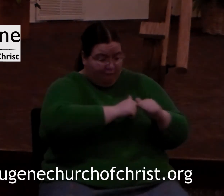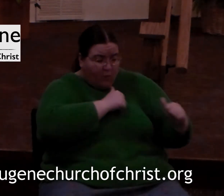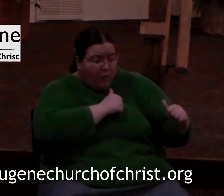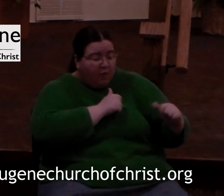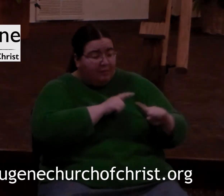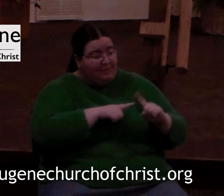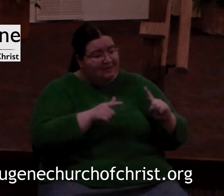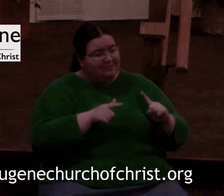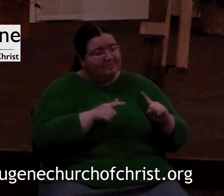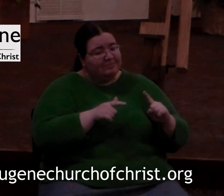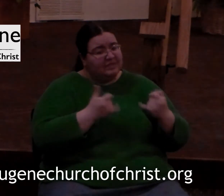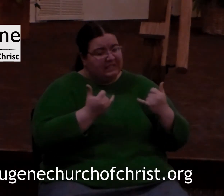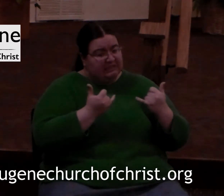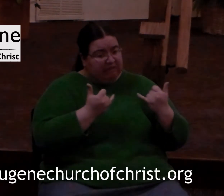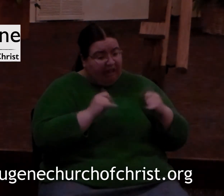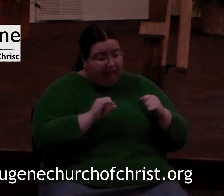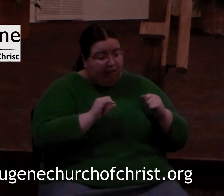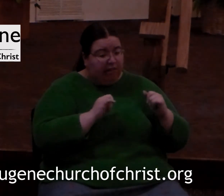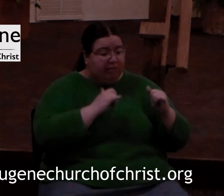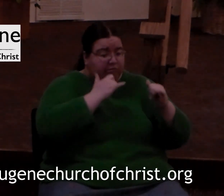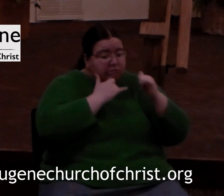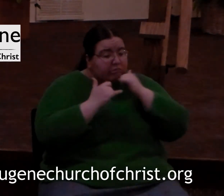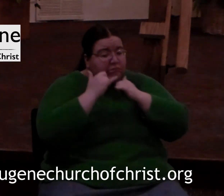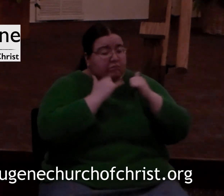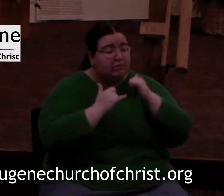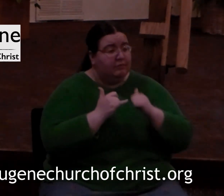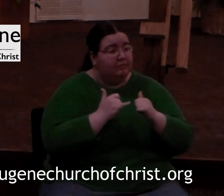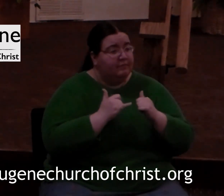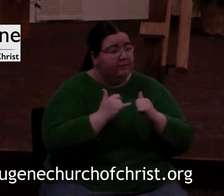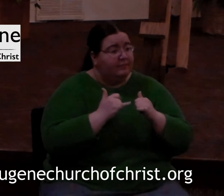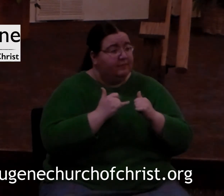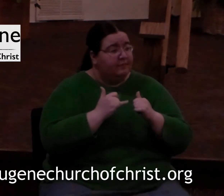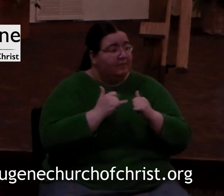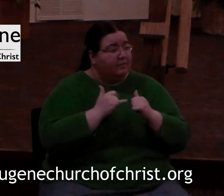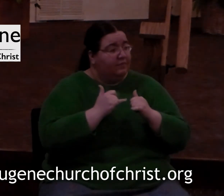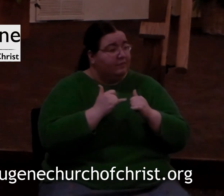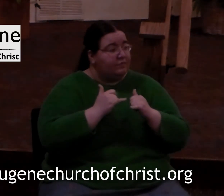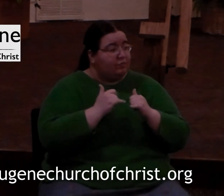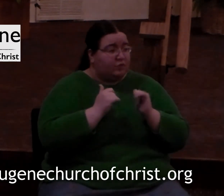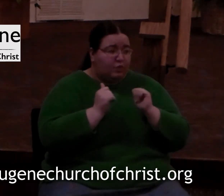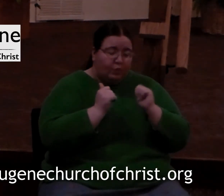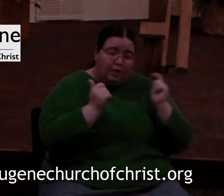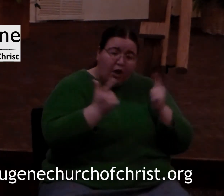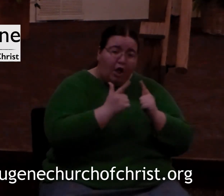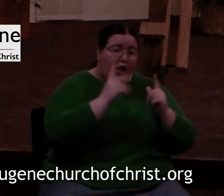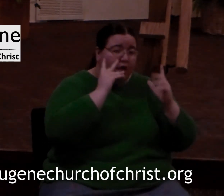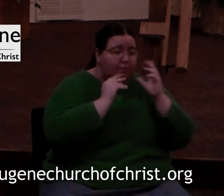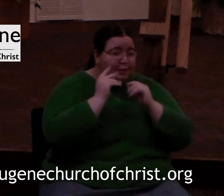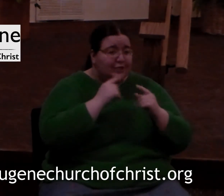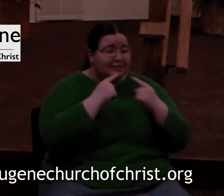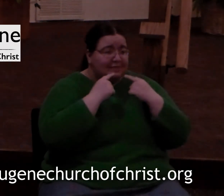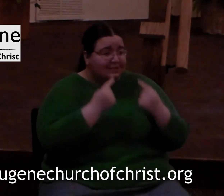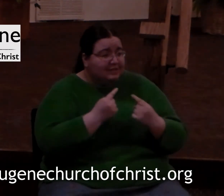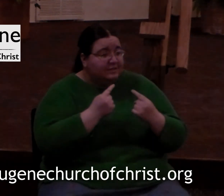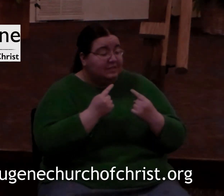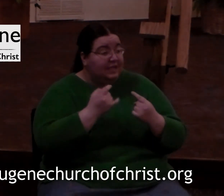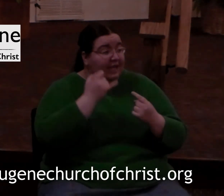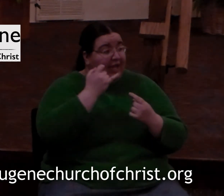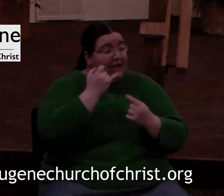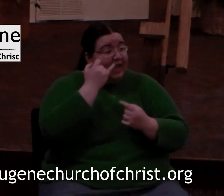to confess, there is sin that we all need to confess. And if there are things that we need to pray about, we are happy to pray about that. And